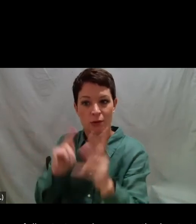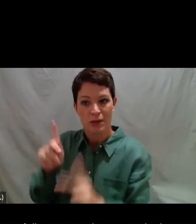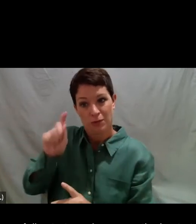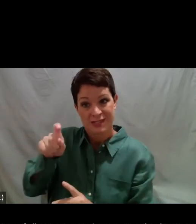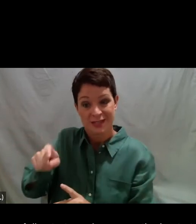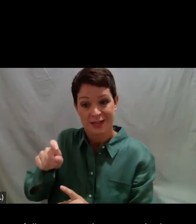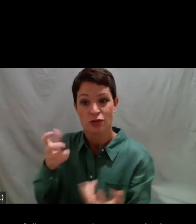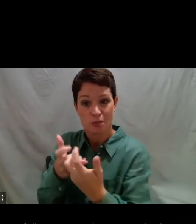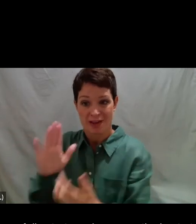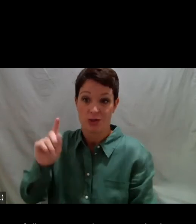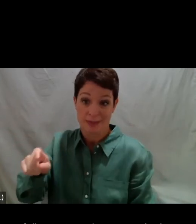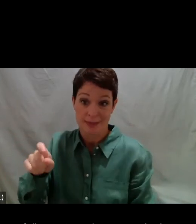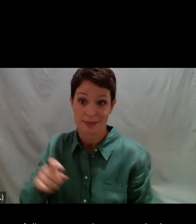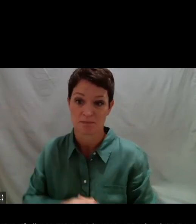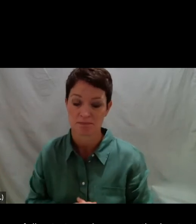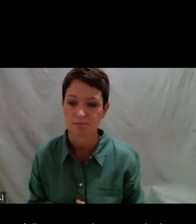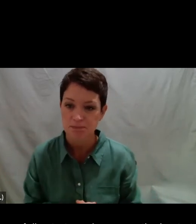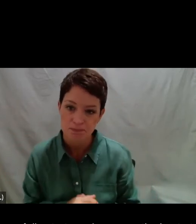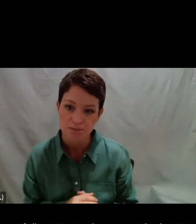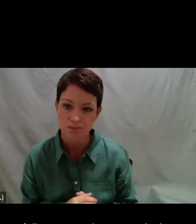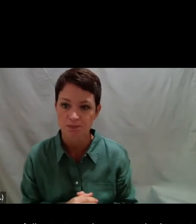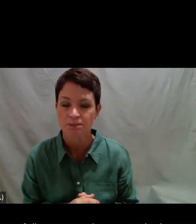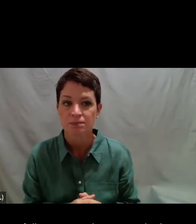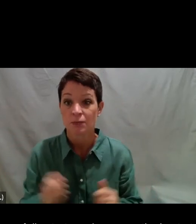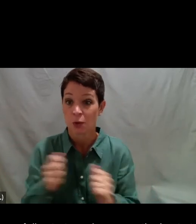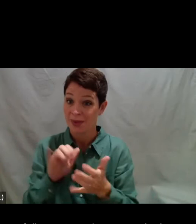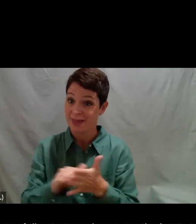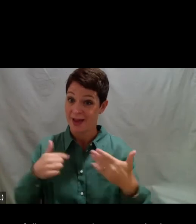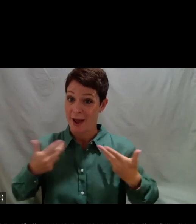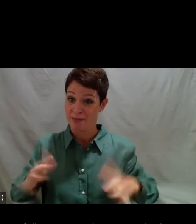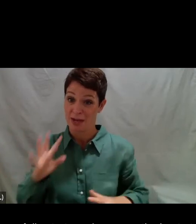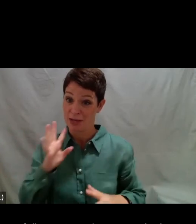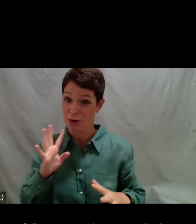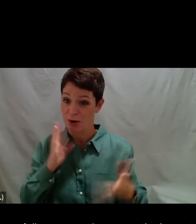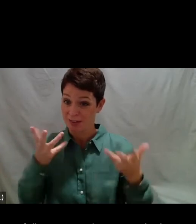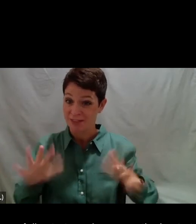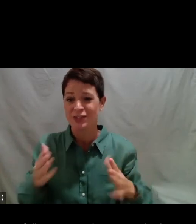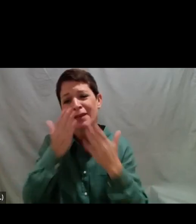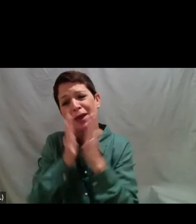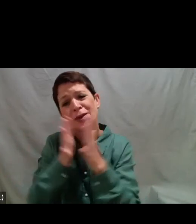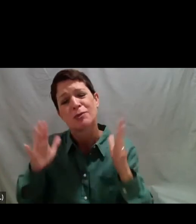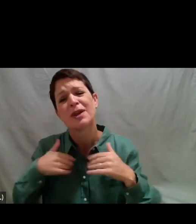life to all of those needs. So with that, I am going to stop, and thank you so much. Have